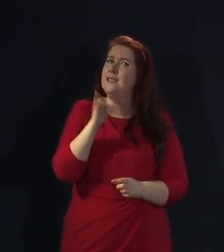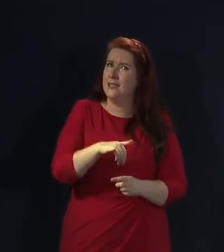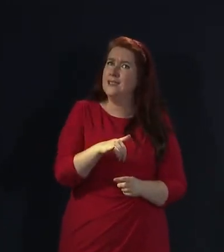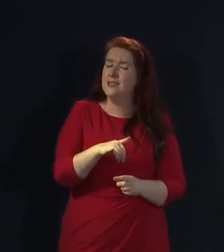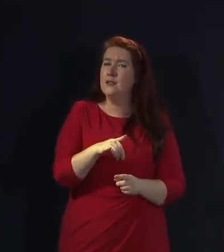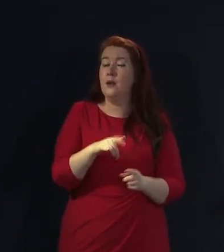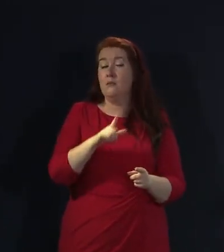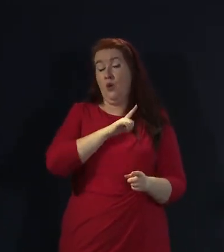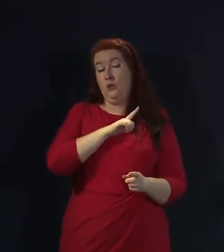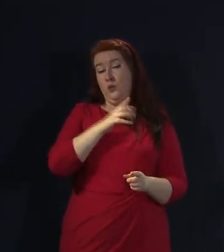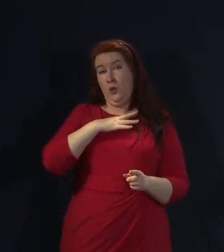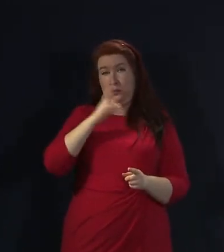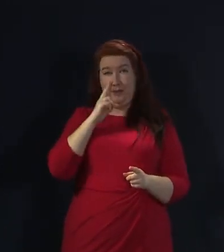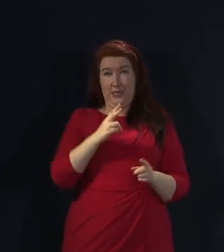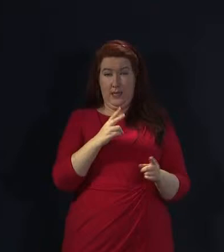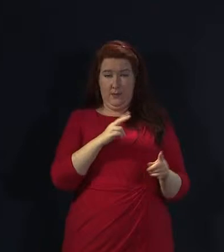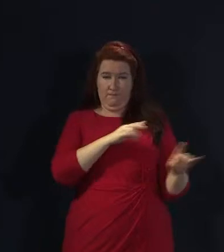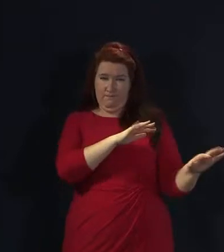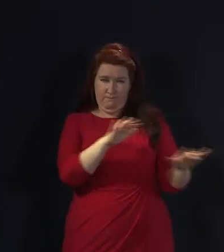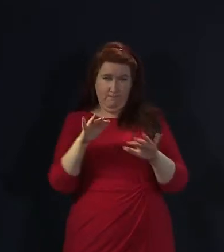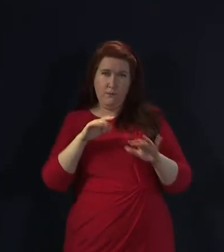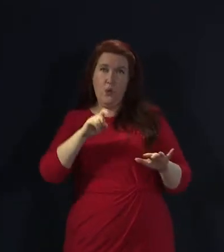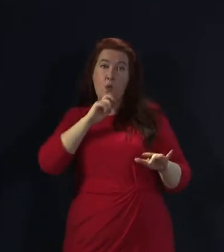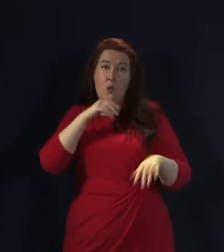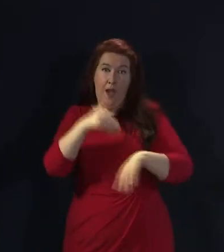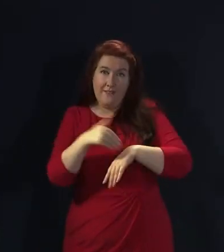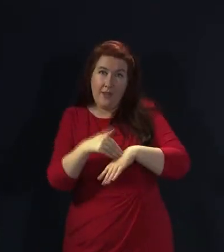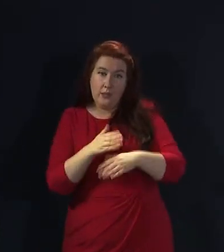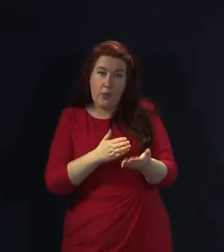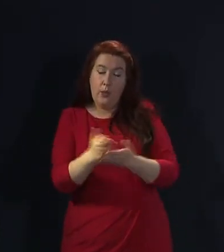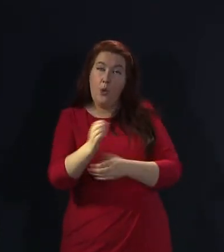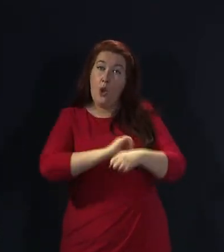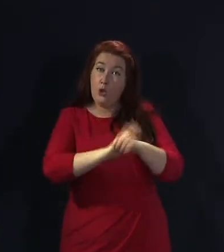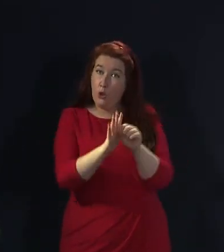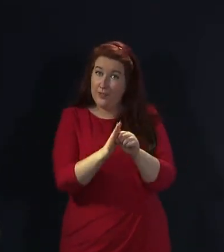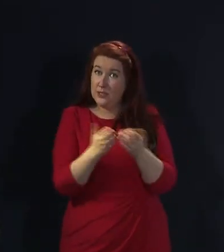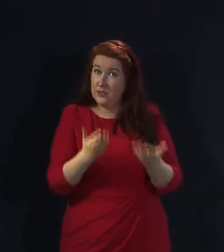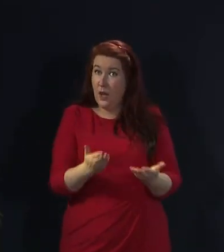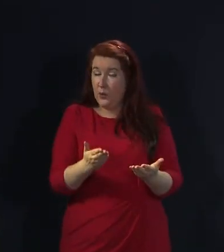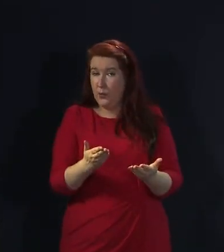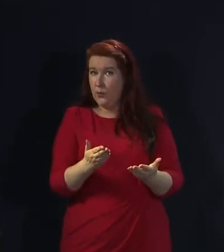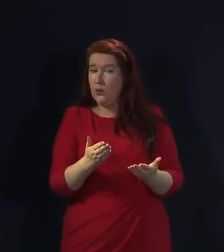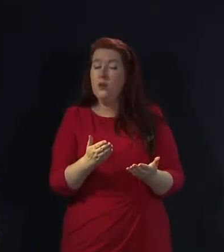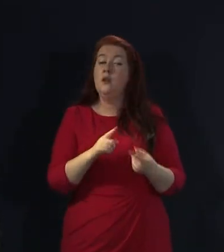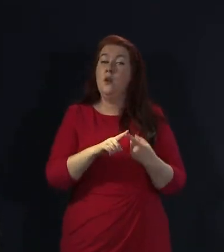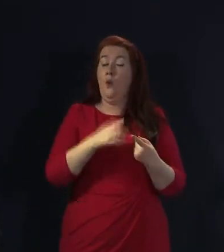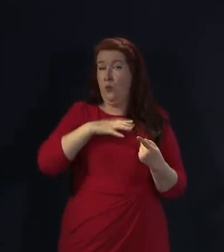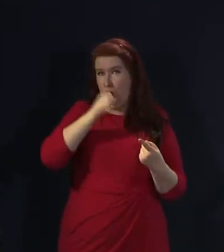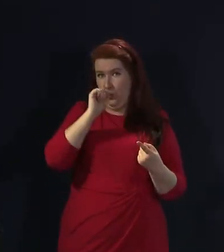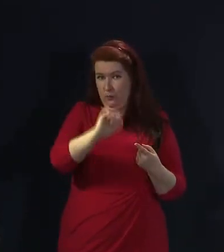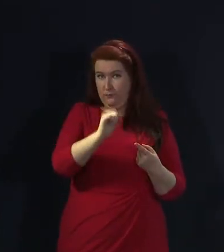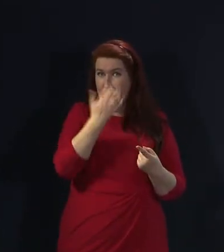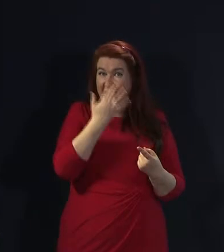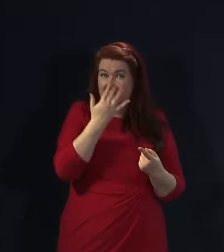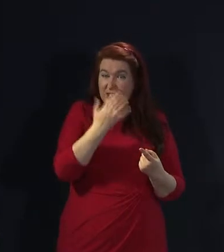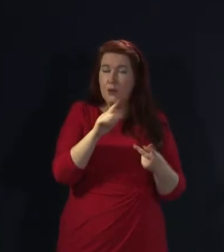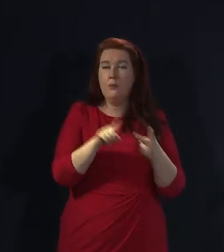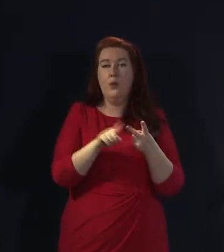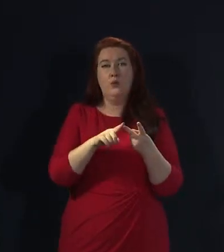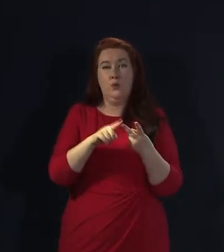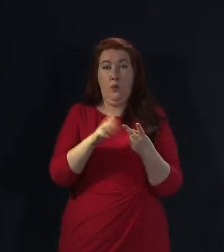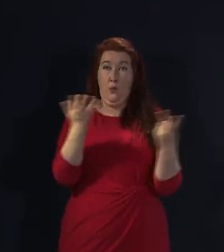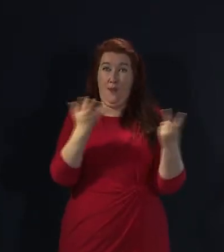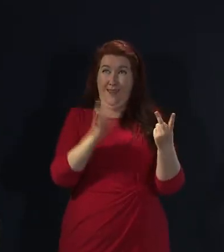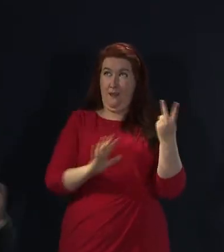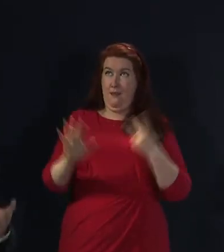the population are being impacted by the infection just now, not just on an age basis, but also on a geographical basis